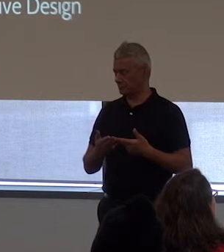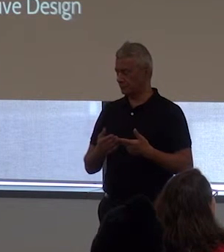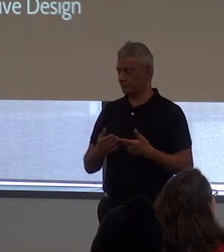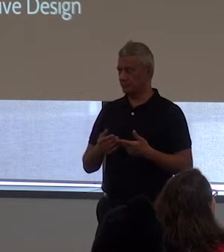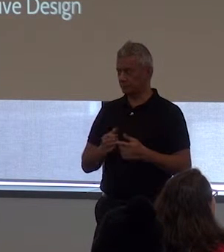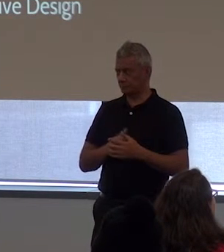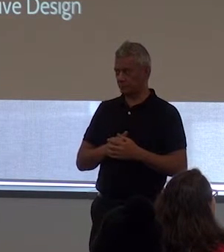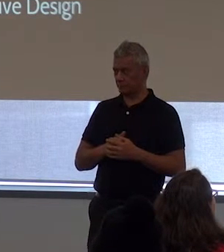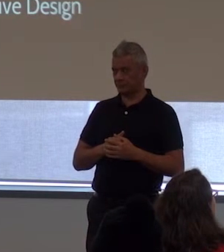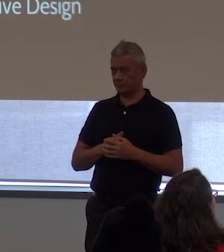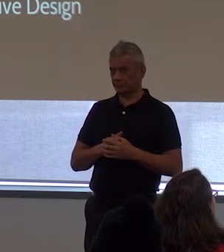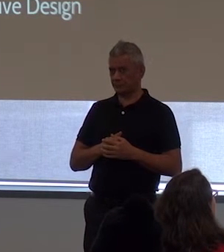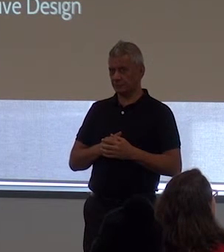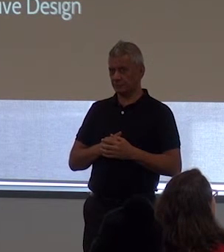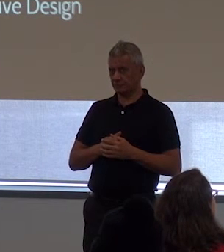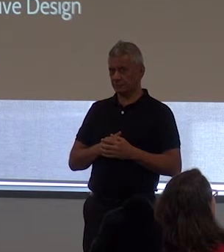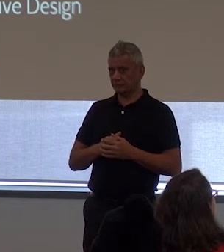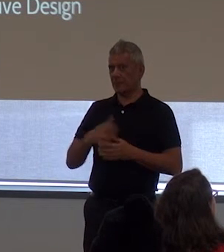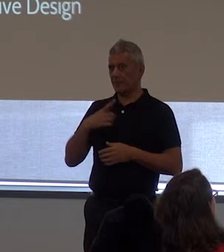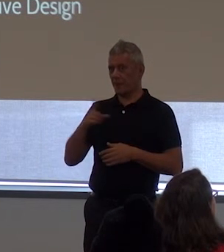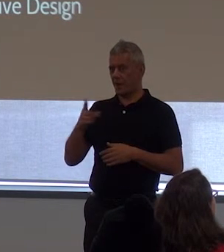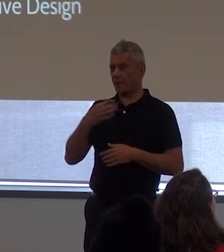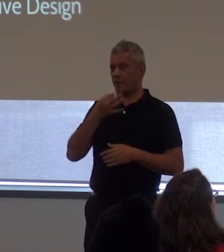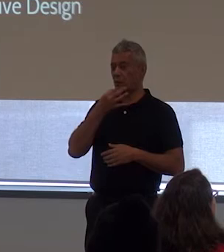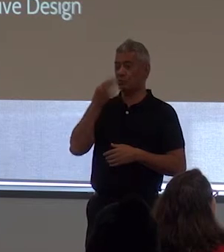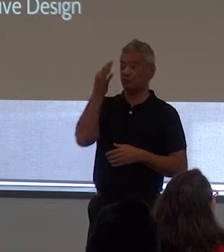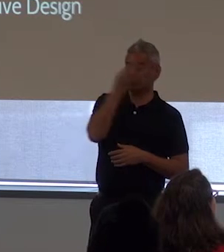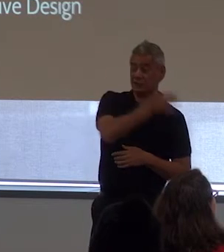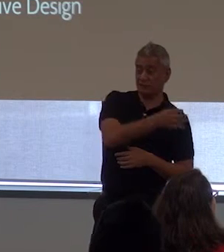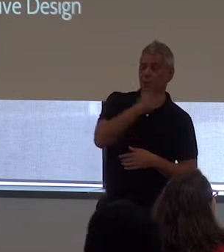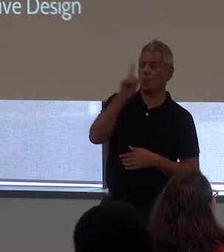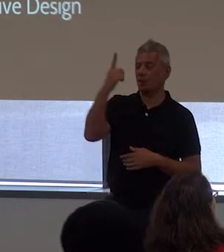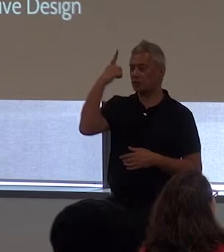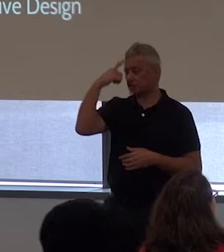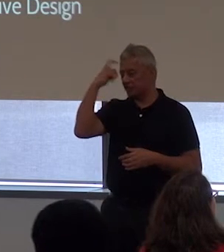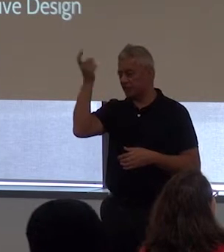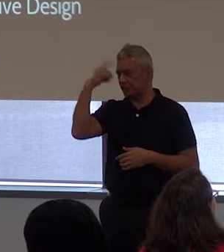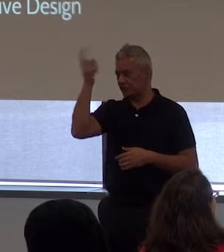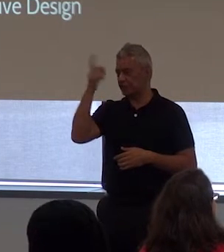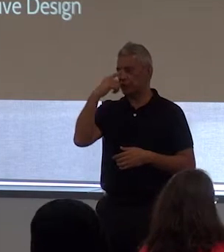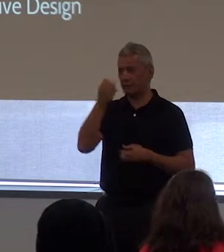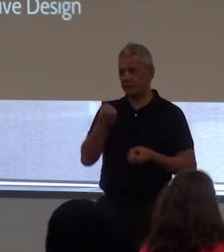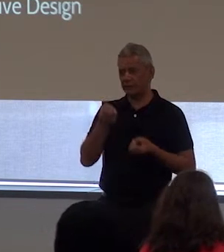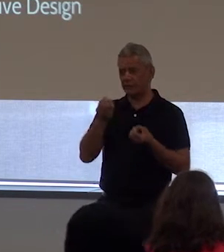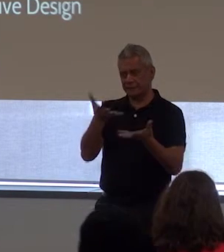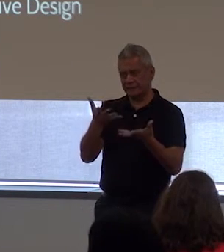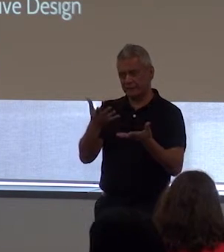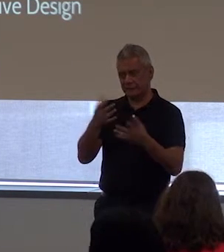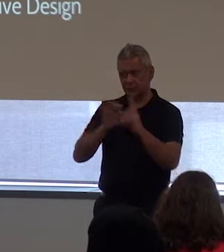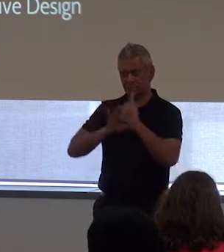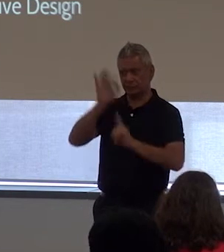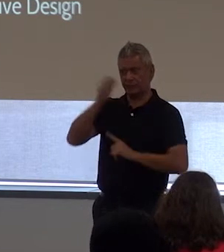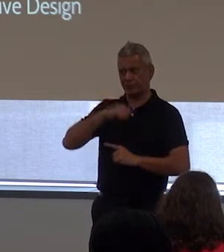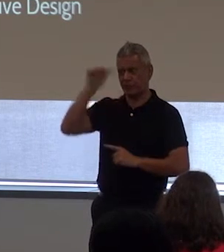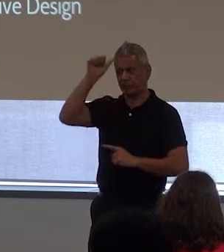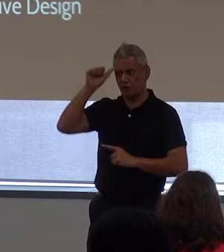So do you have any suggestions, or do you see any progress in the last years or so? Okay, long question, but I'll get to that. So the question was,